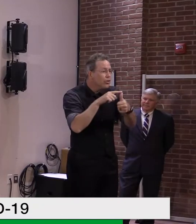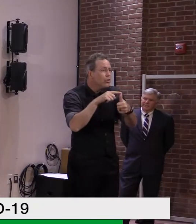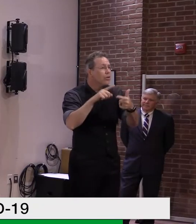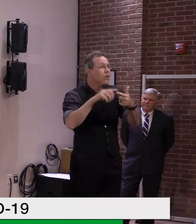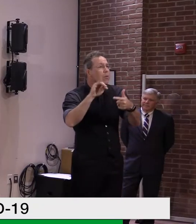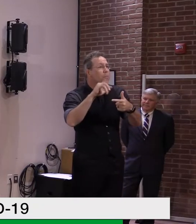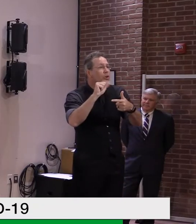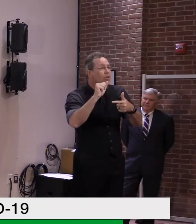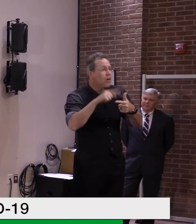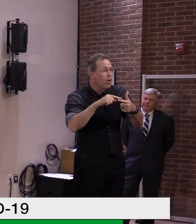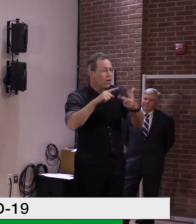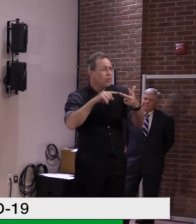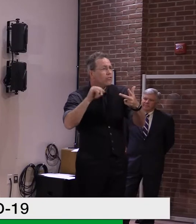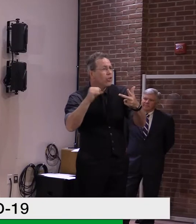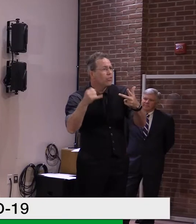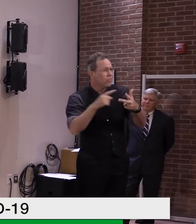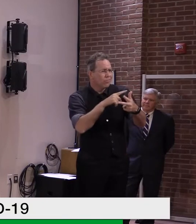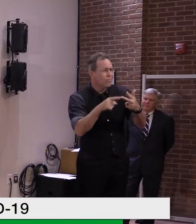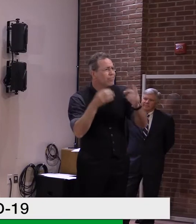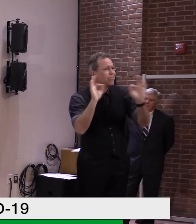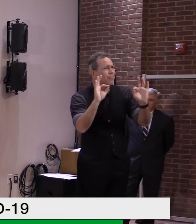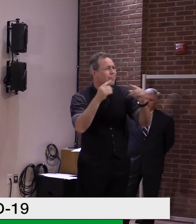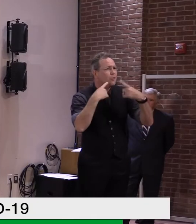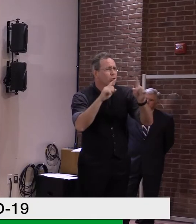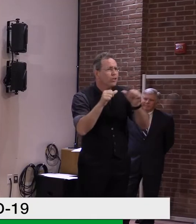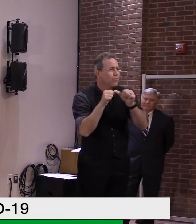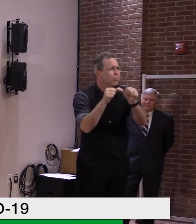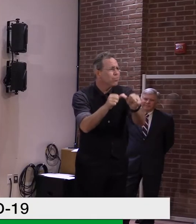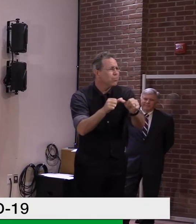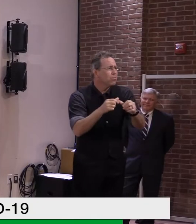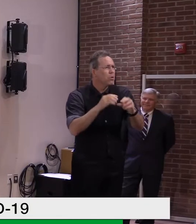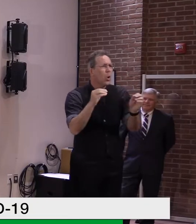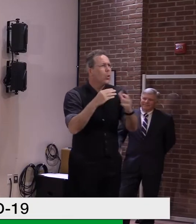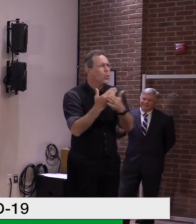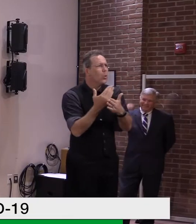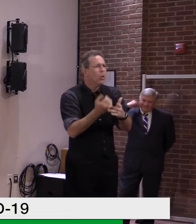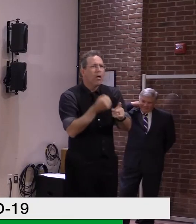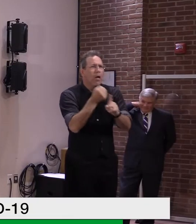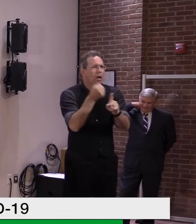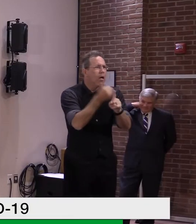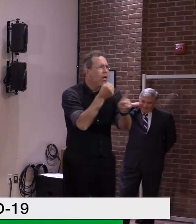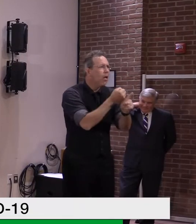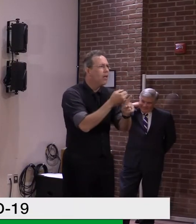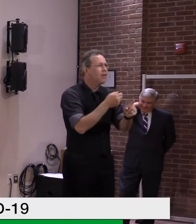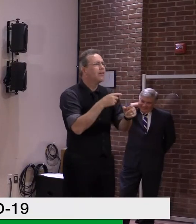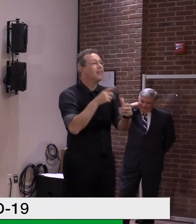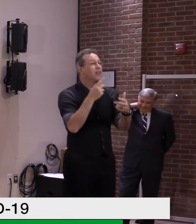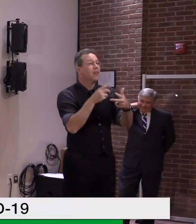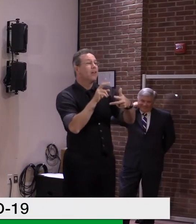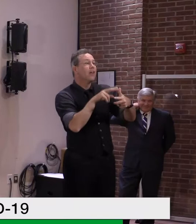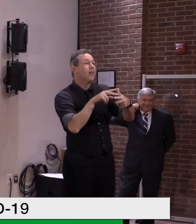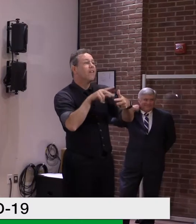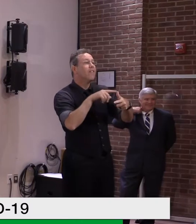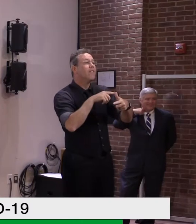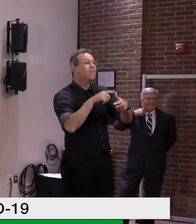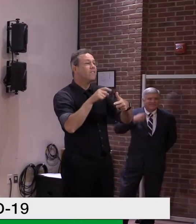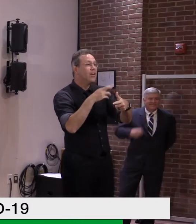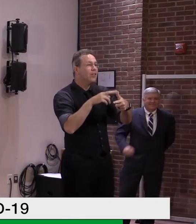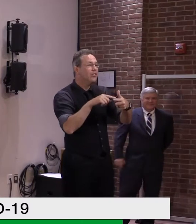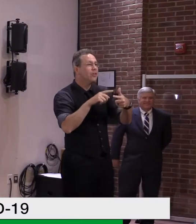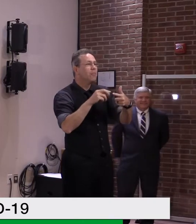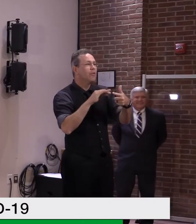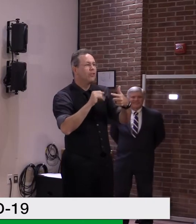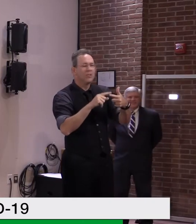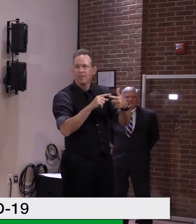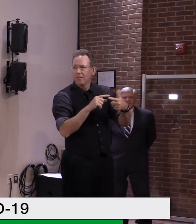we've... Please know, the country's top doctors are... But with what we've been getting each week,